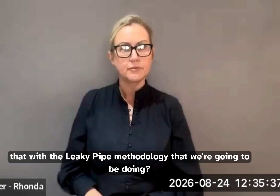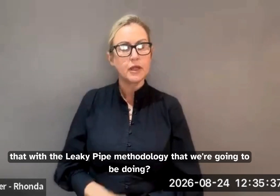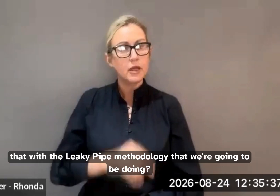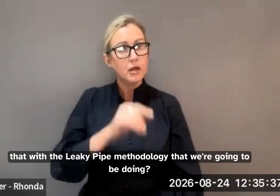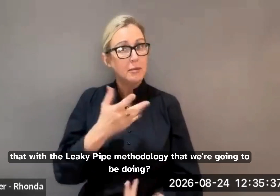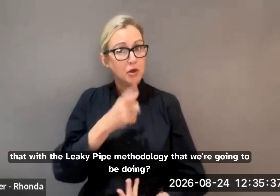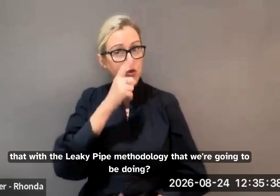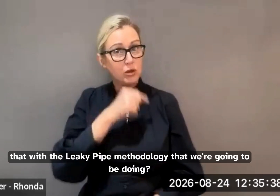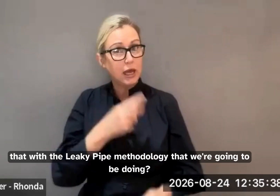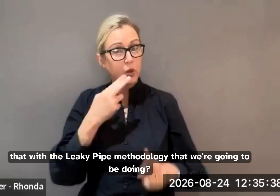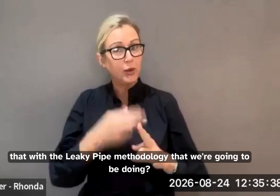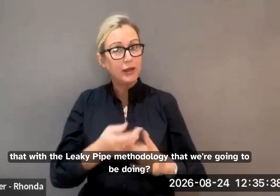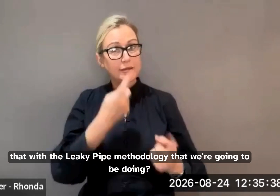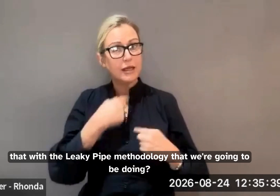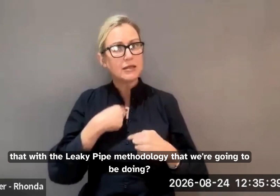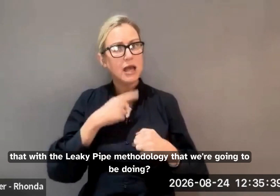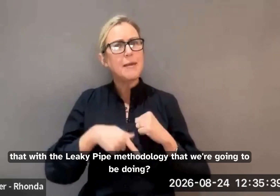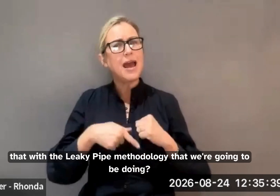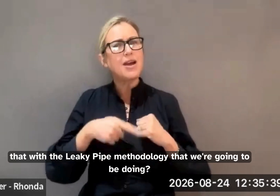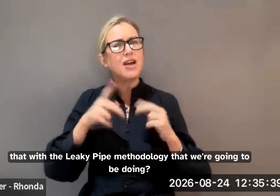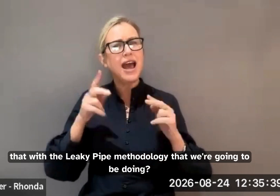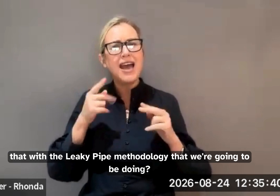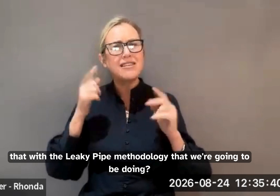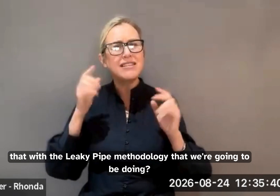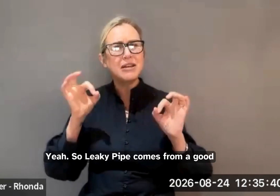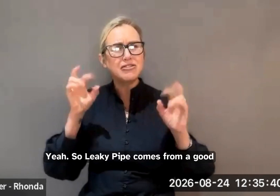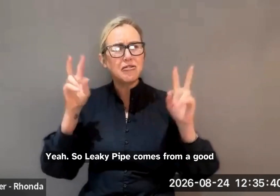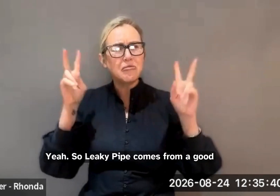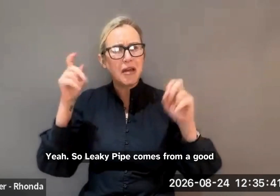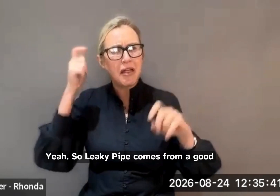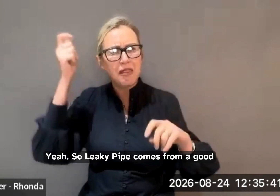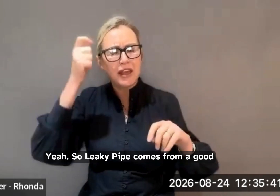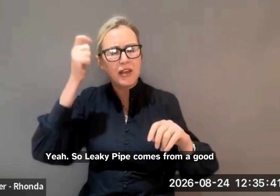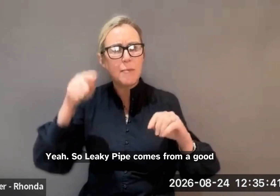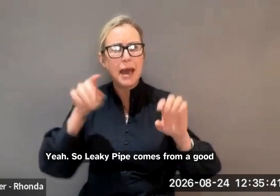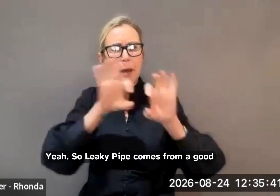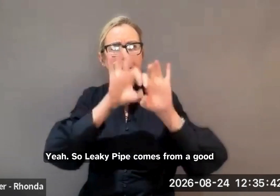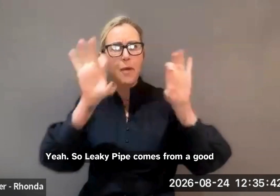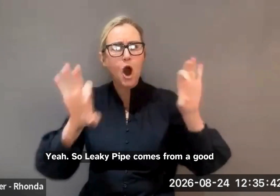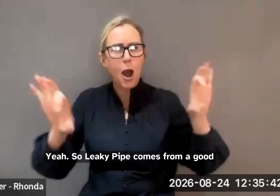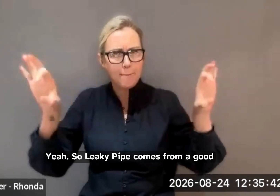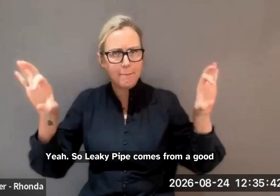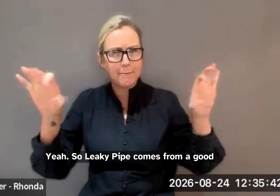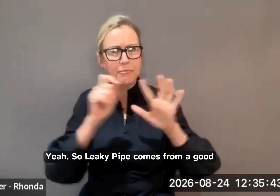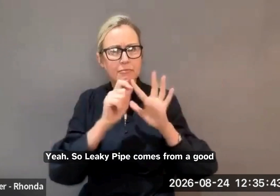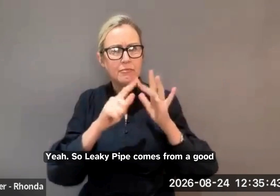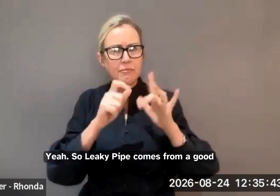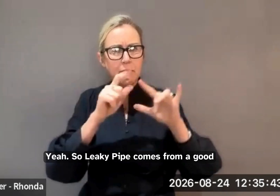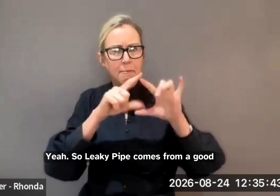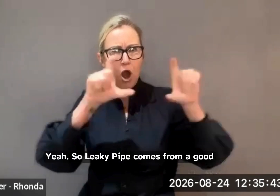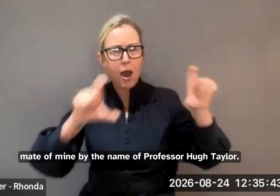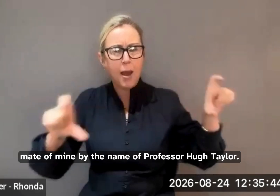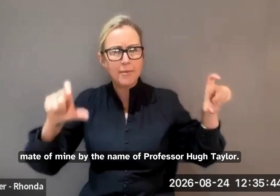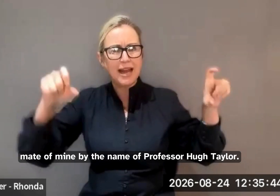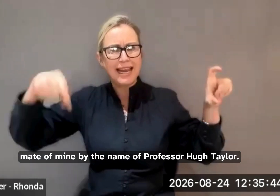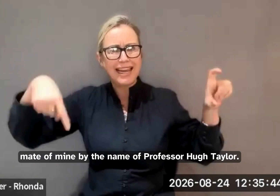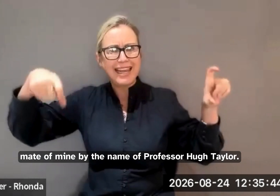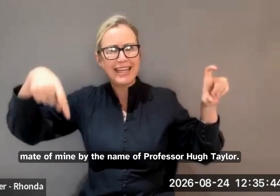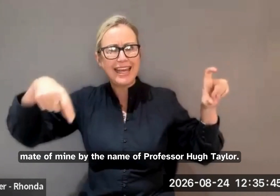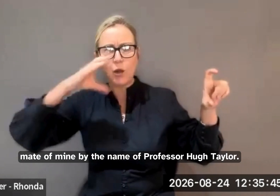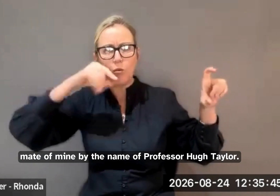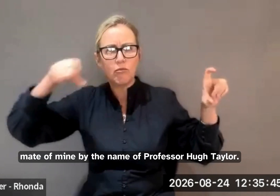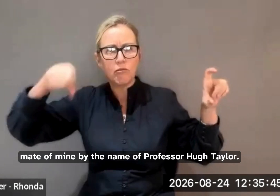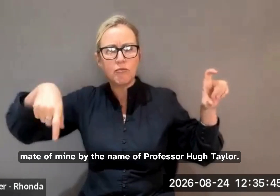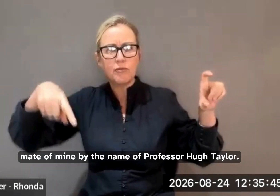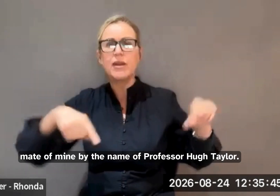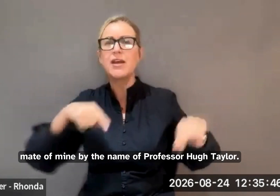mention that with the leaky pipe methodology that we're going to be doing? Yeah, so leaky pipe comes from a good mate of mine by